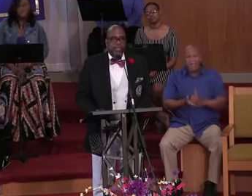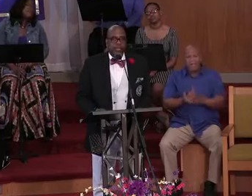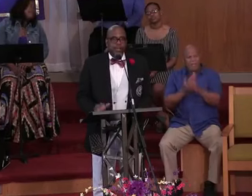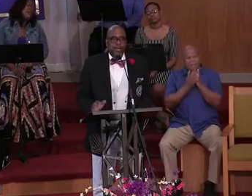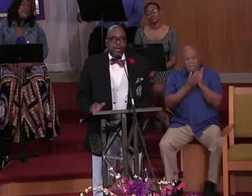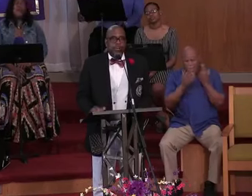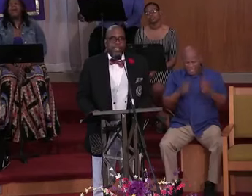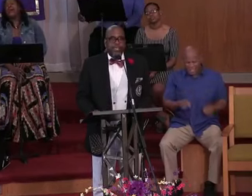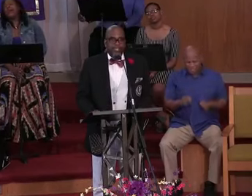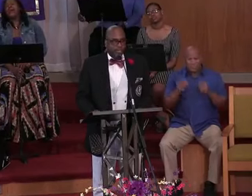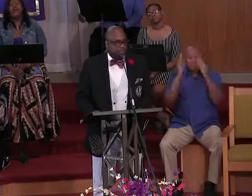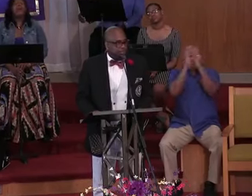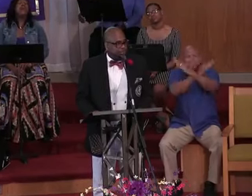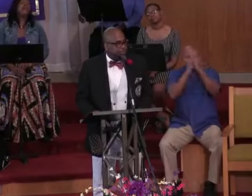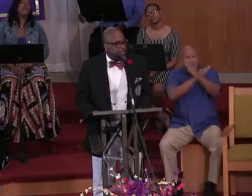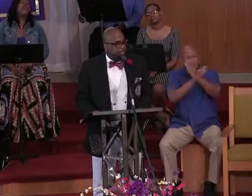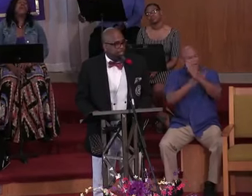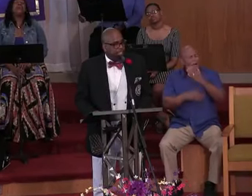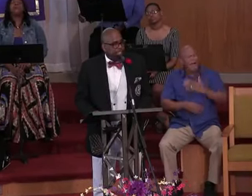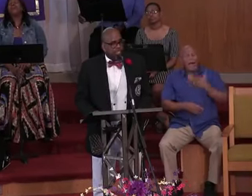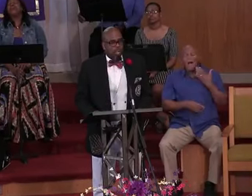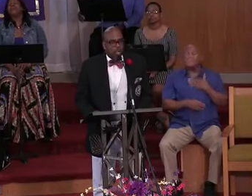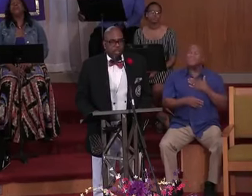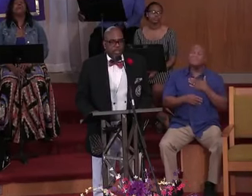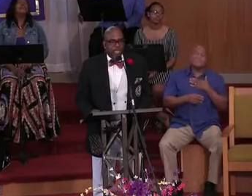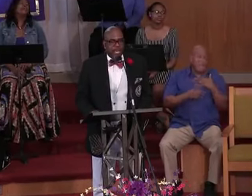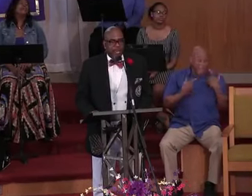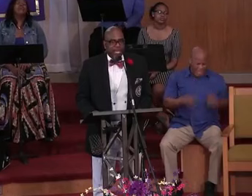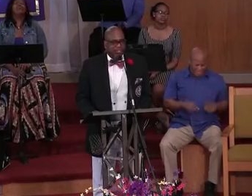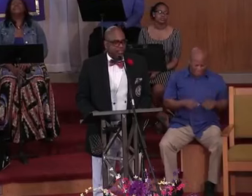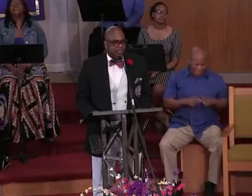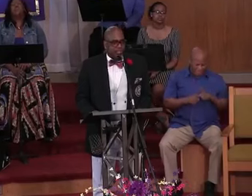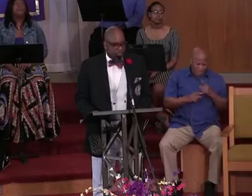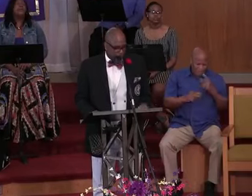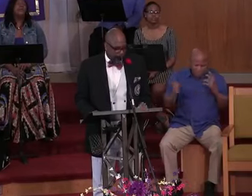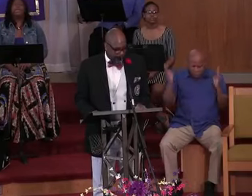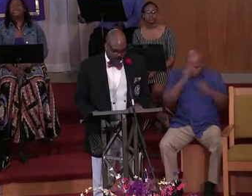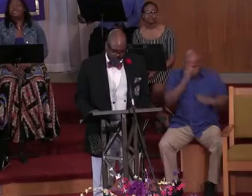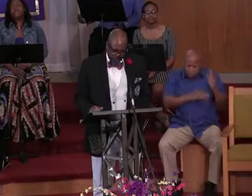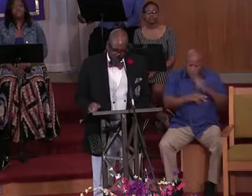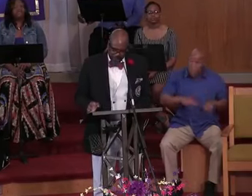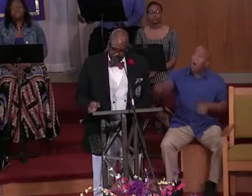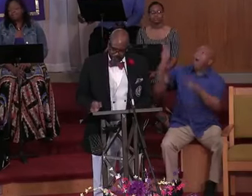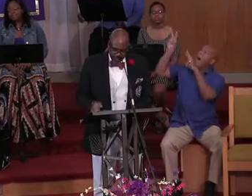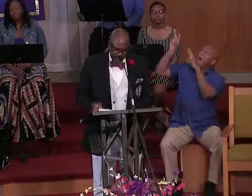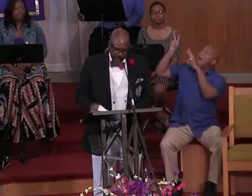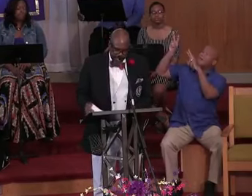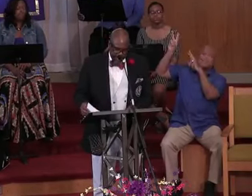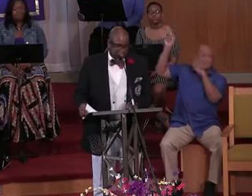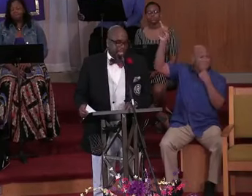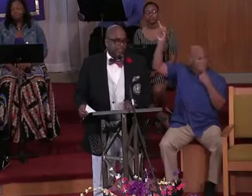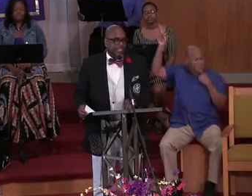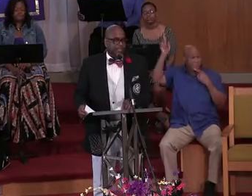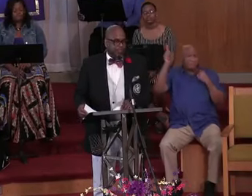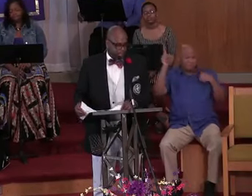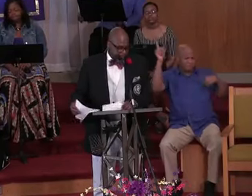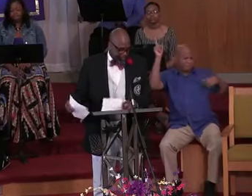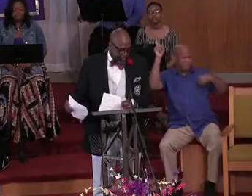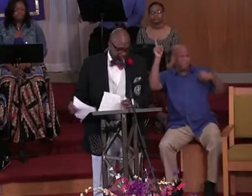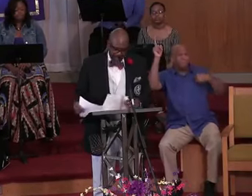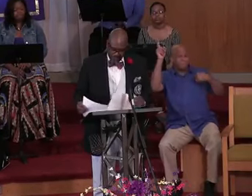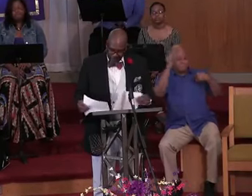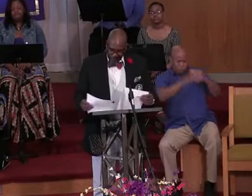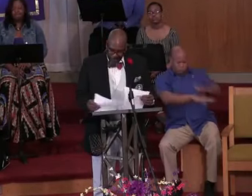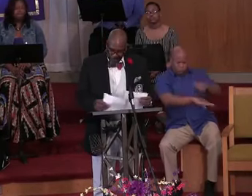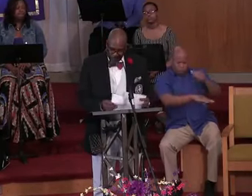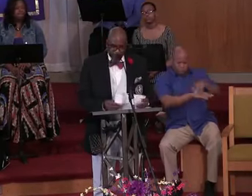God that we have a God we can turn to. He said, call on me and I'll answer and show you great and unsearchable things. And this time, Deacon Brother Henry is going